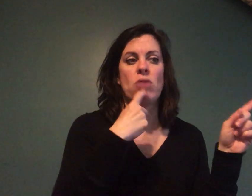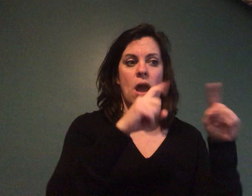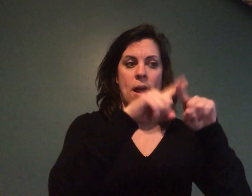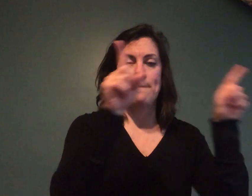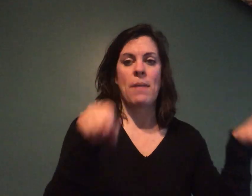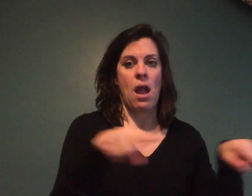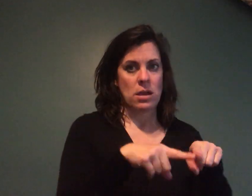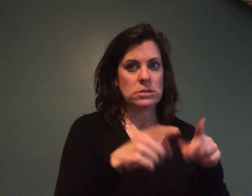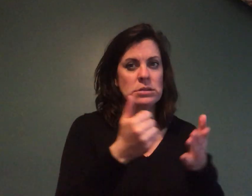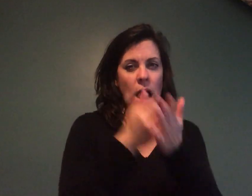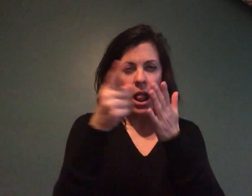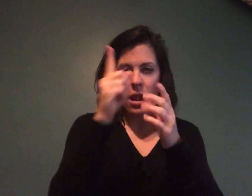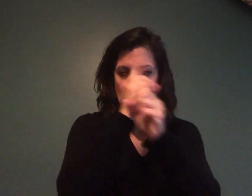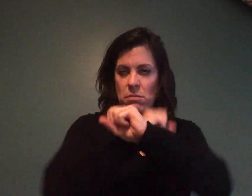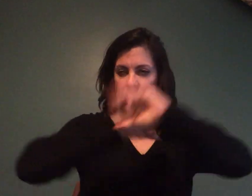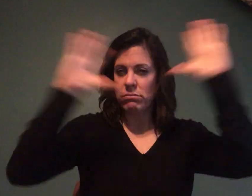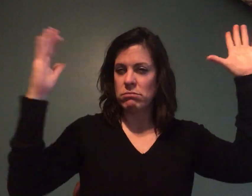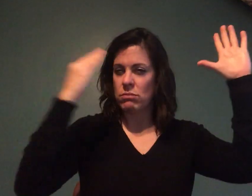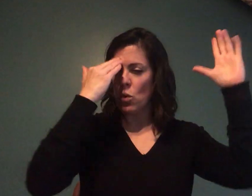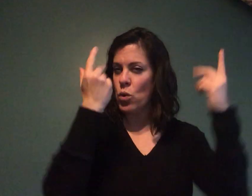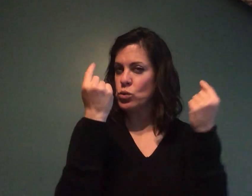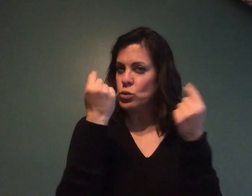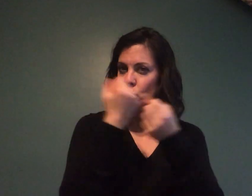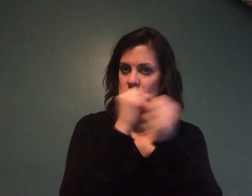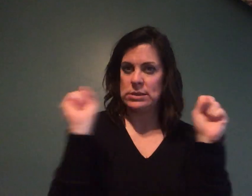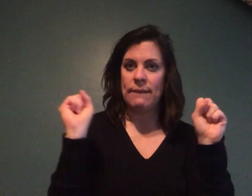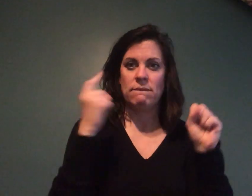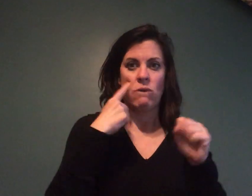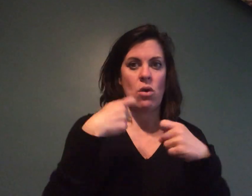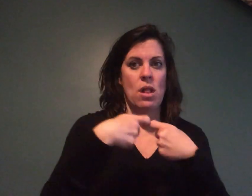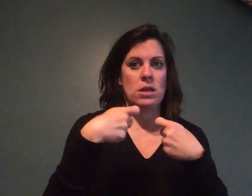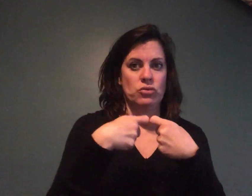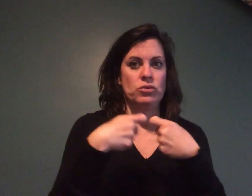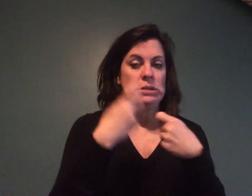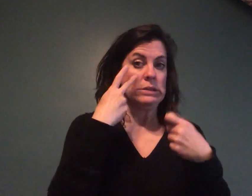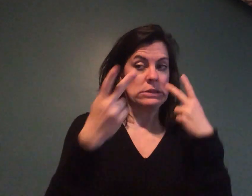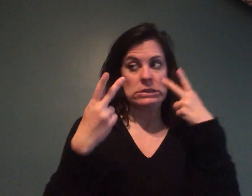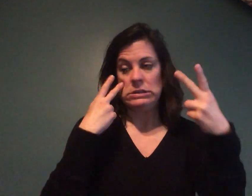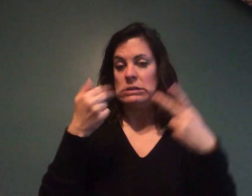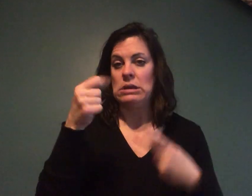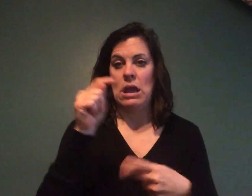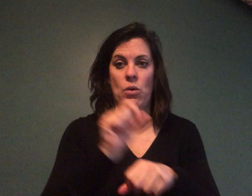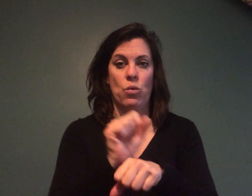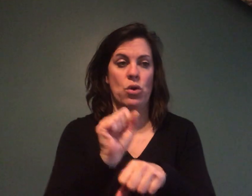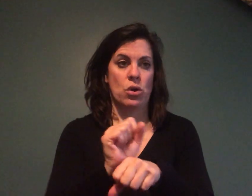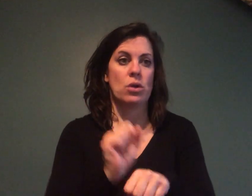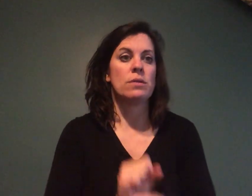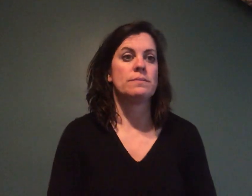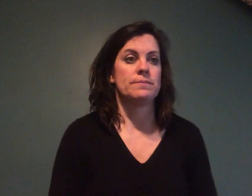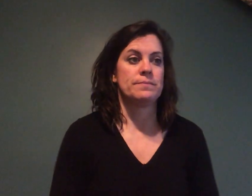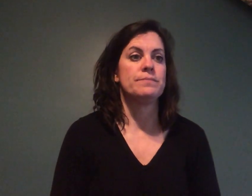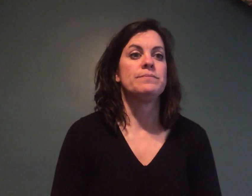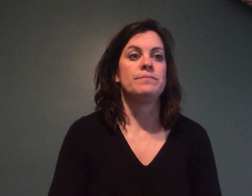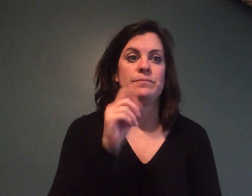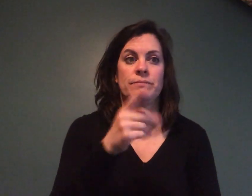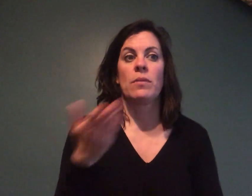Okay. Conductor Bada Bada. Wow. All equipment grounding conductors must be tested